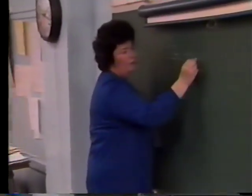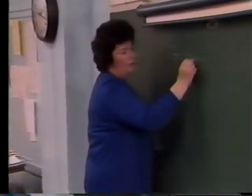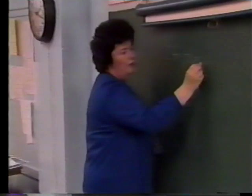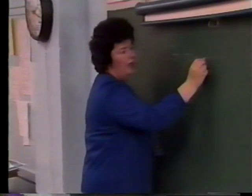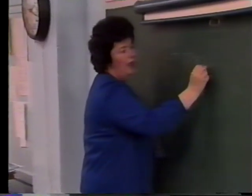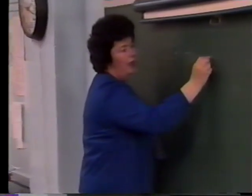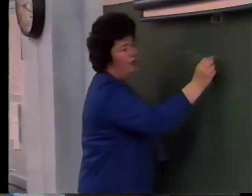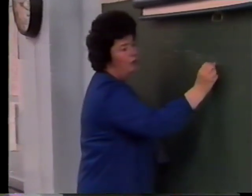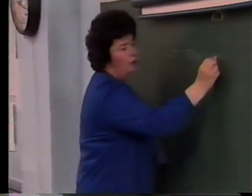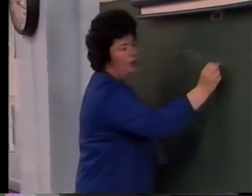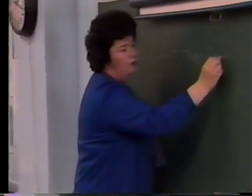If